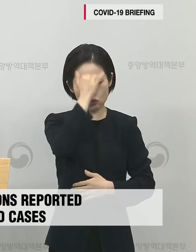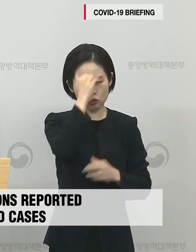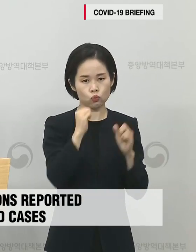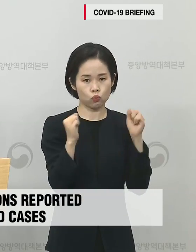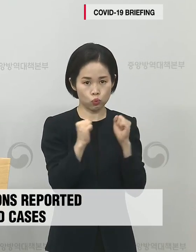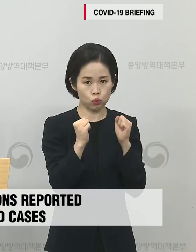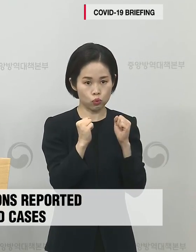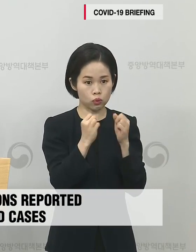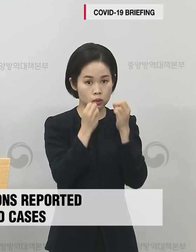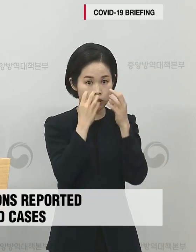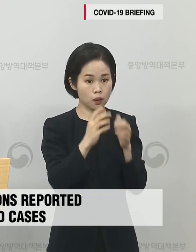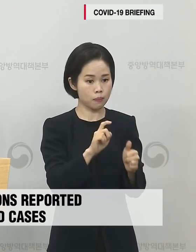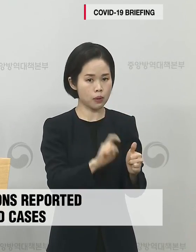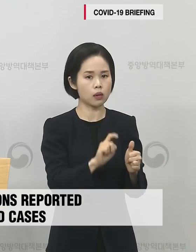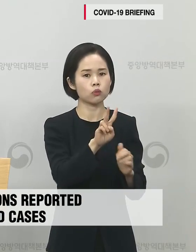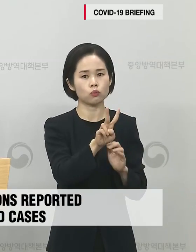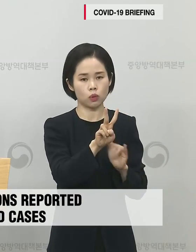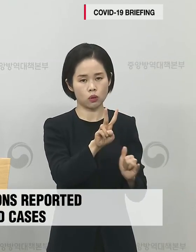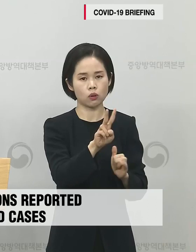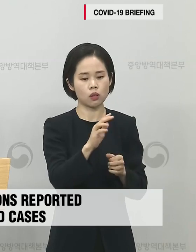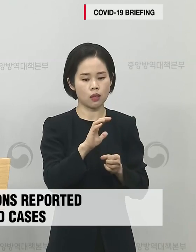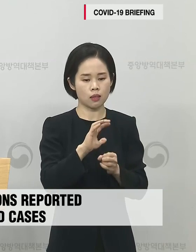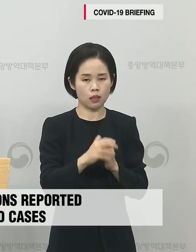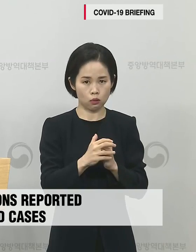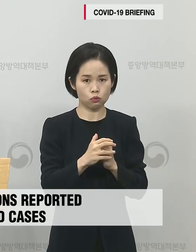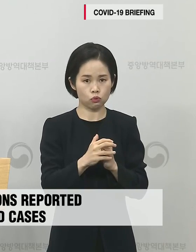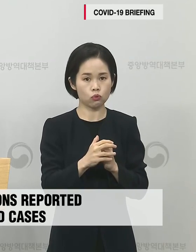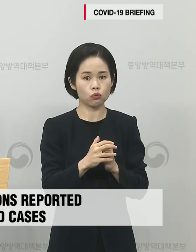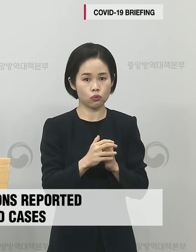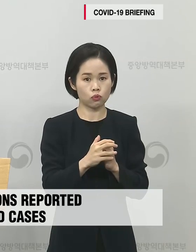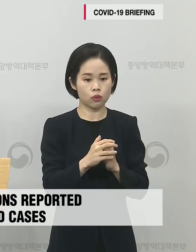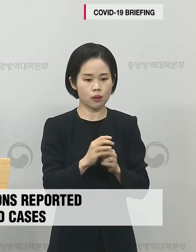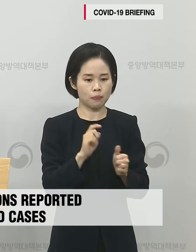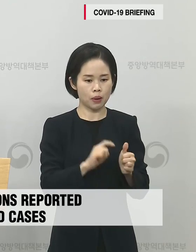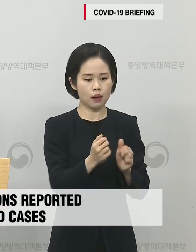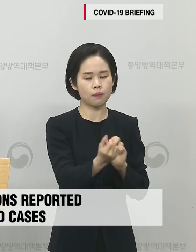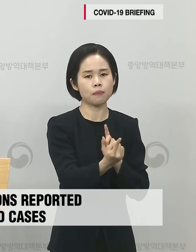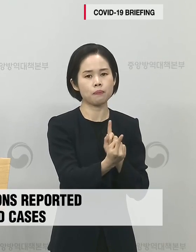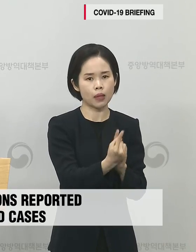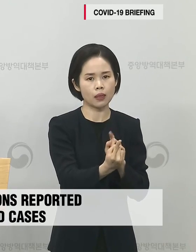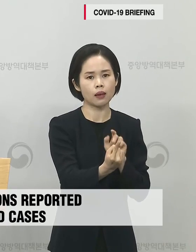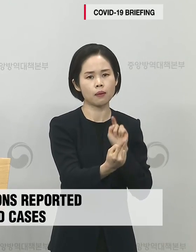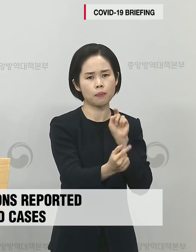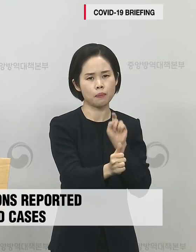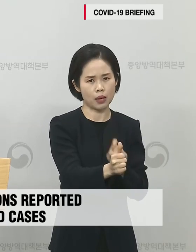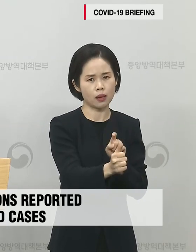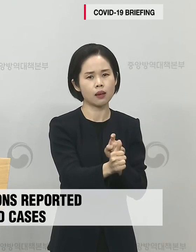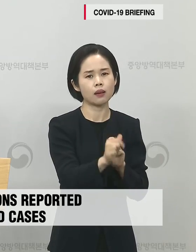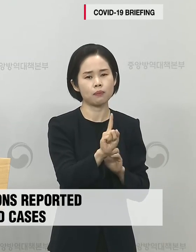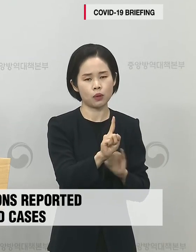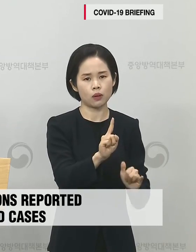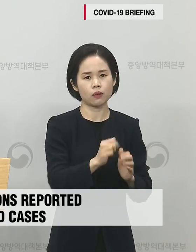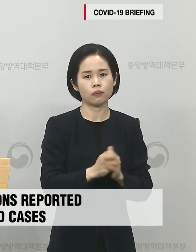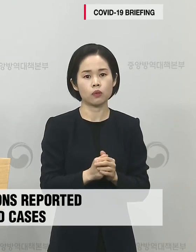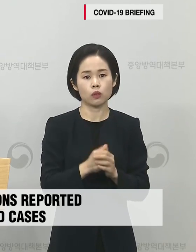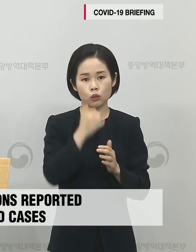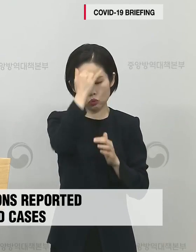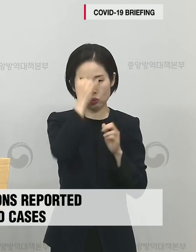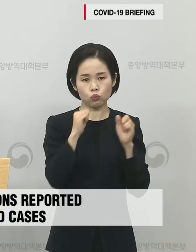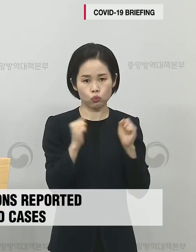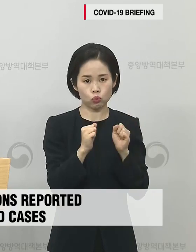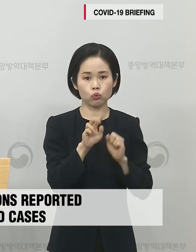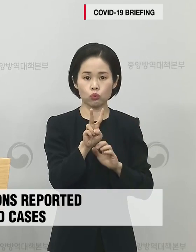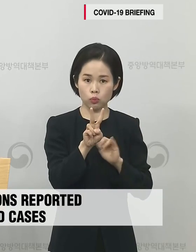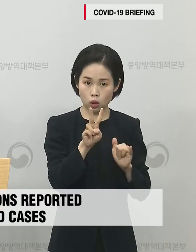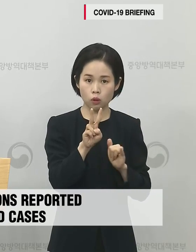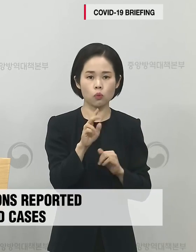we had 2, and we have 2 cases of new infections in Chungbuk area, and 1 who was the contact of the already